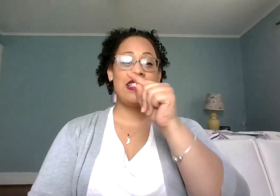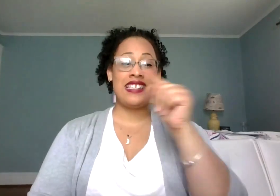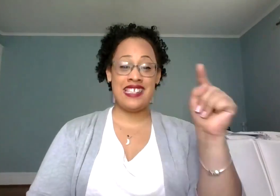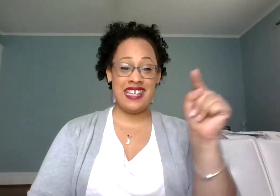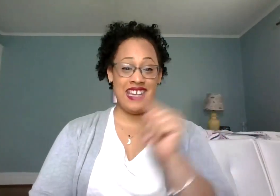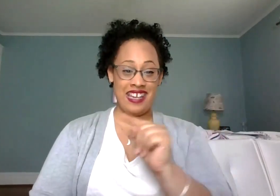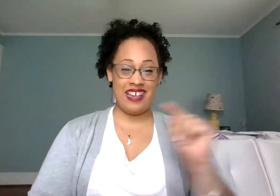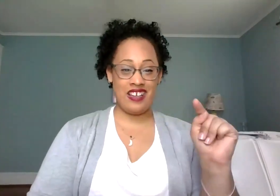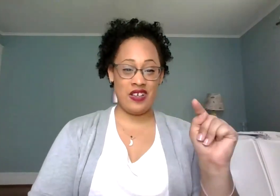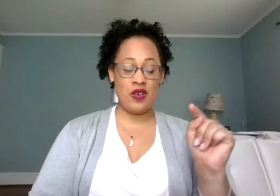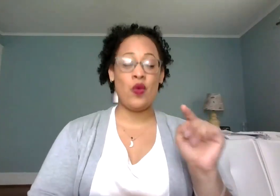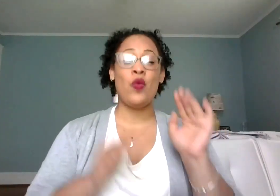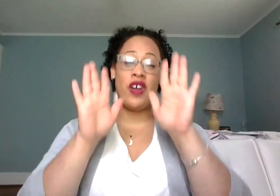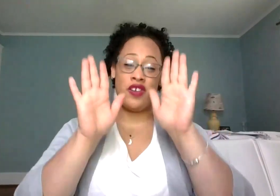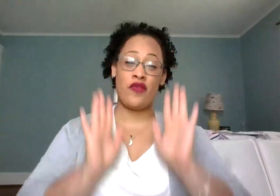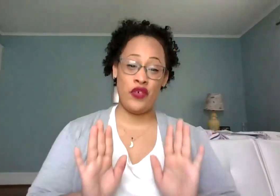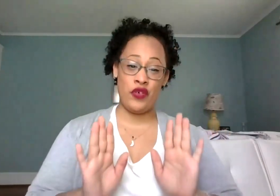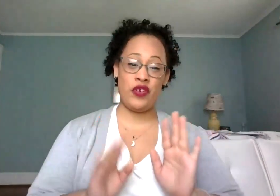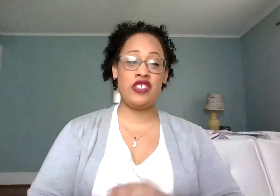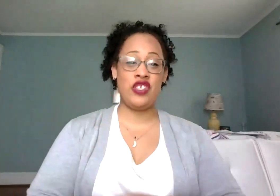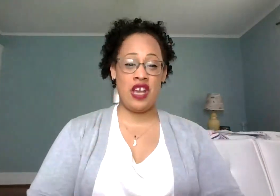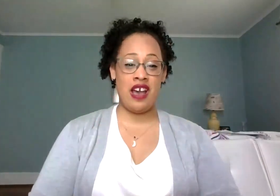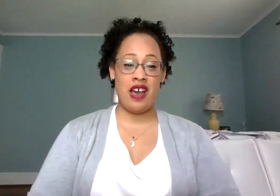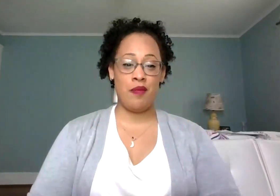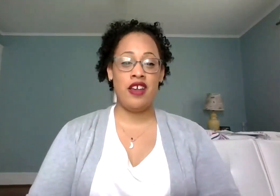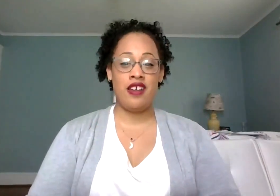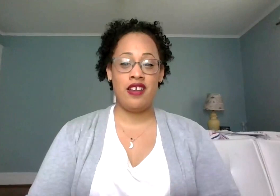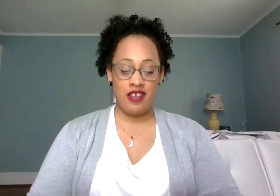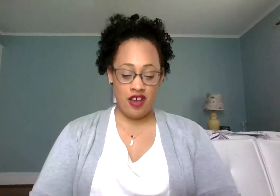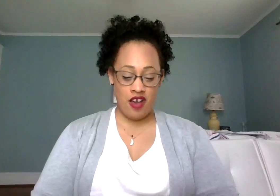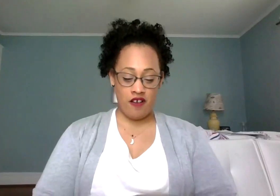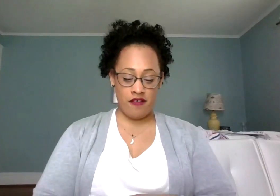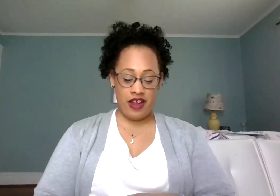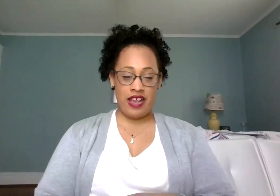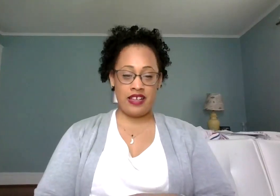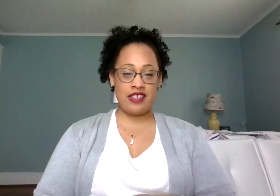Z. Wonderful. Good job. All right, so